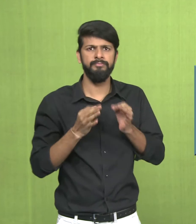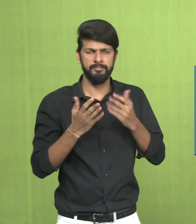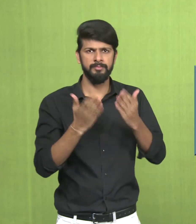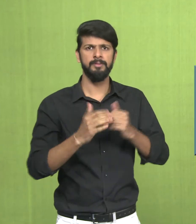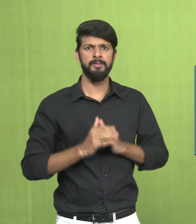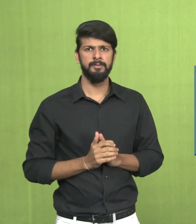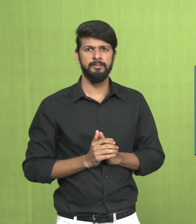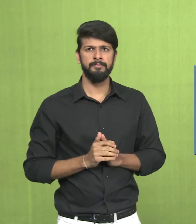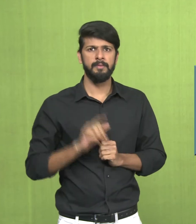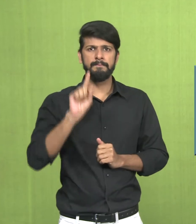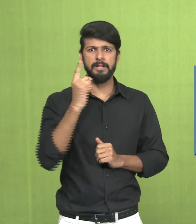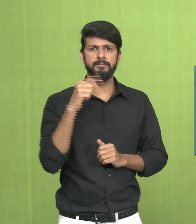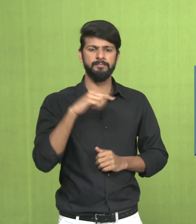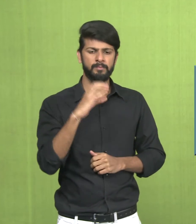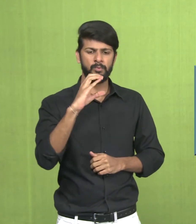The process of the lesson will be as such.